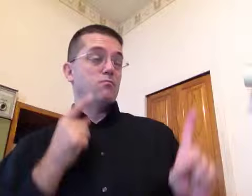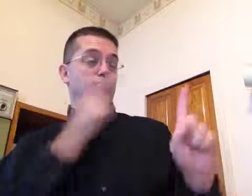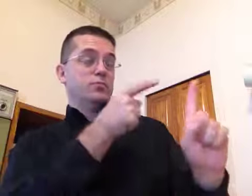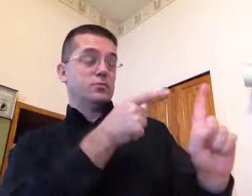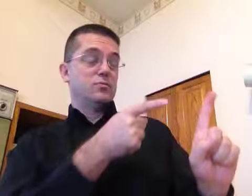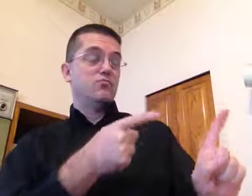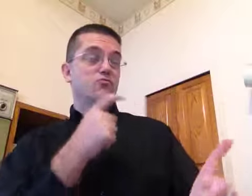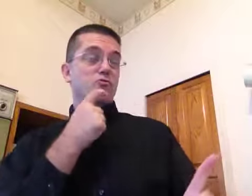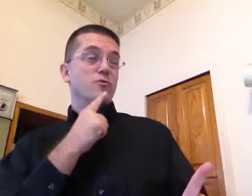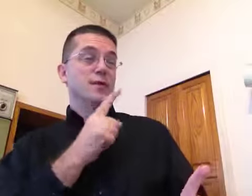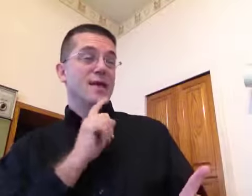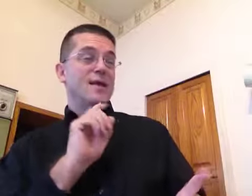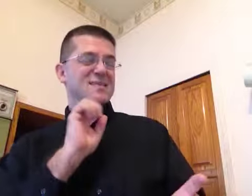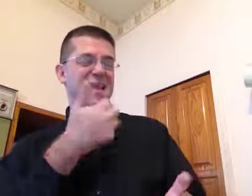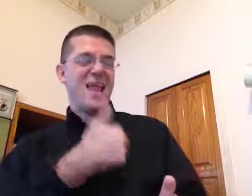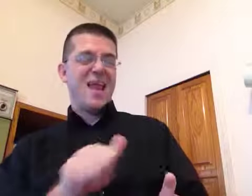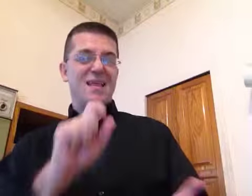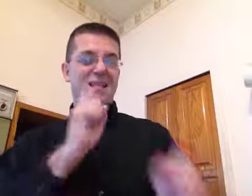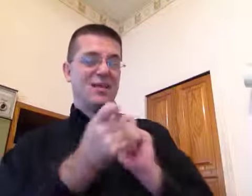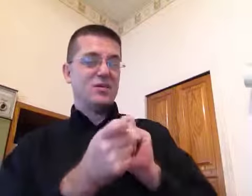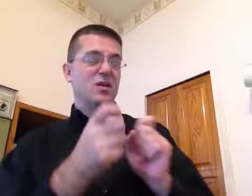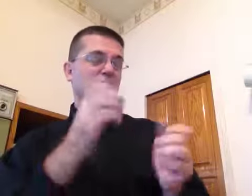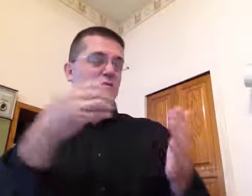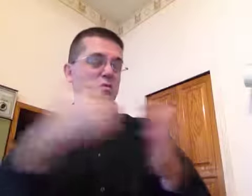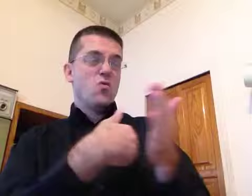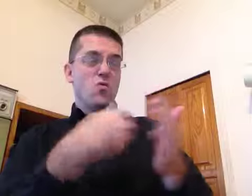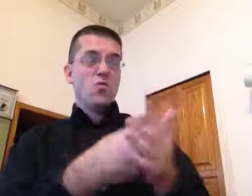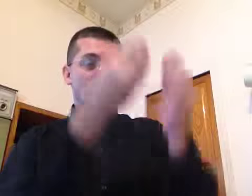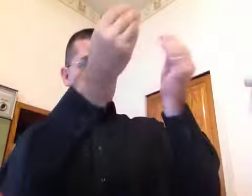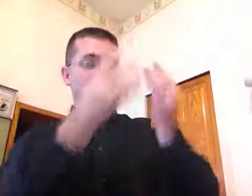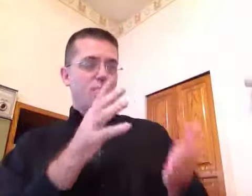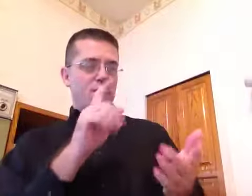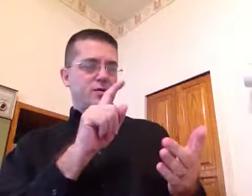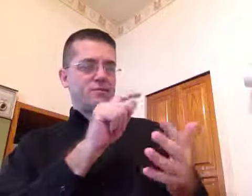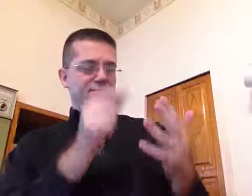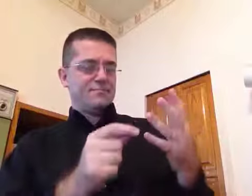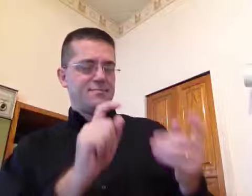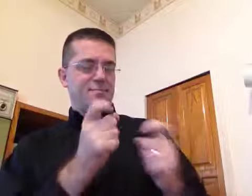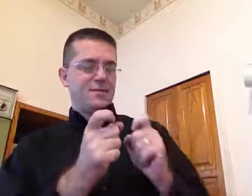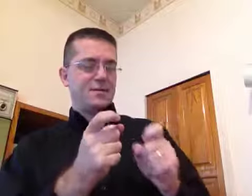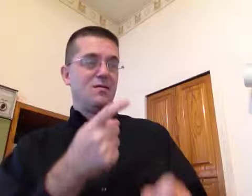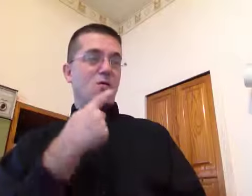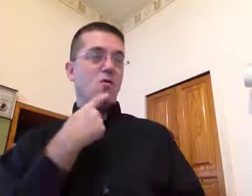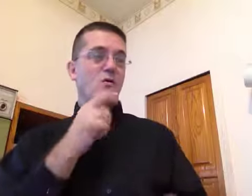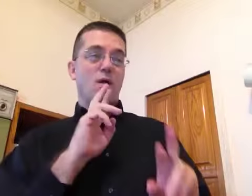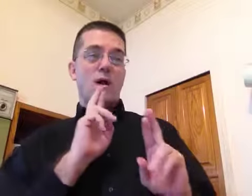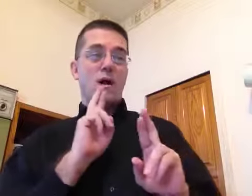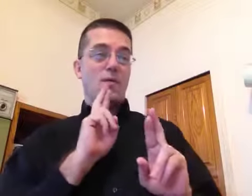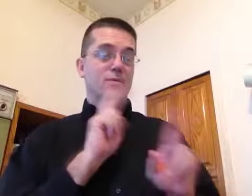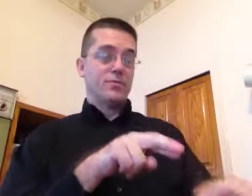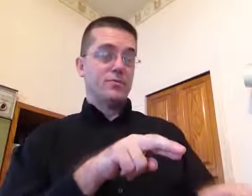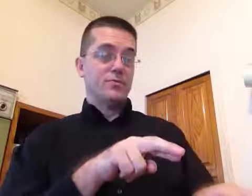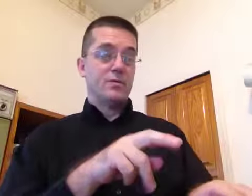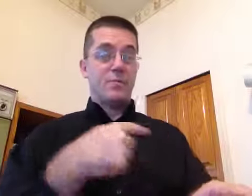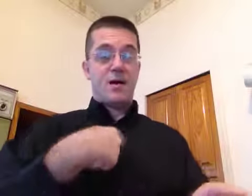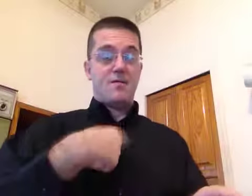really changed. There's no new information has changed other than I'm supposed to just respond because you stuck your lip out.